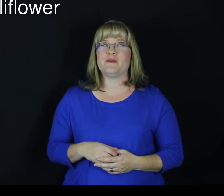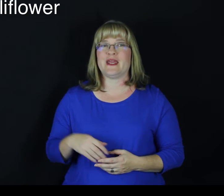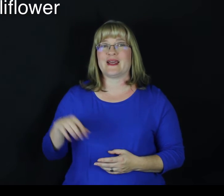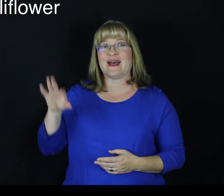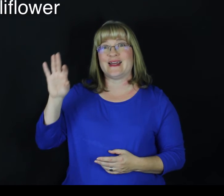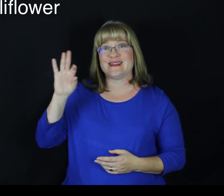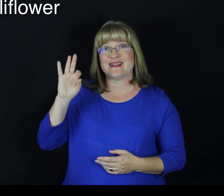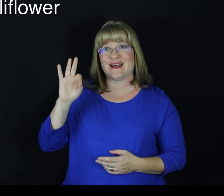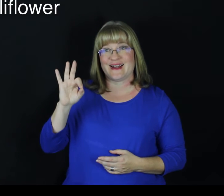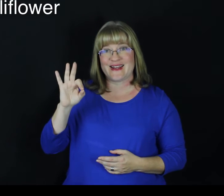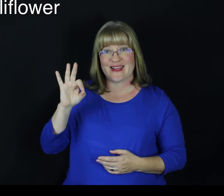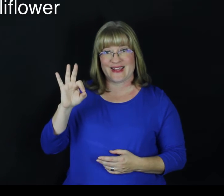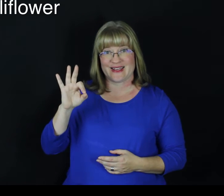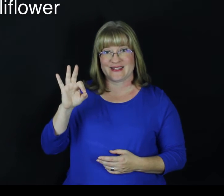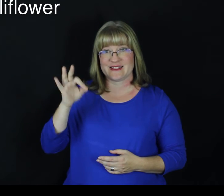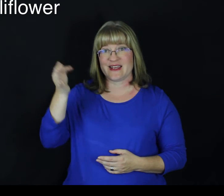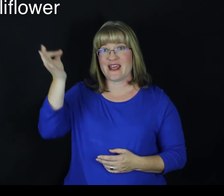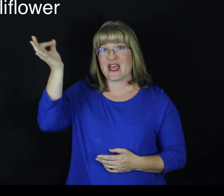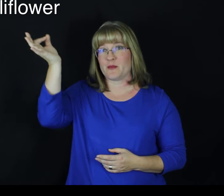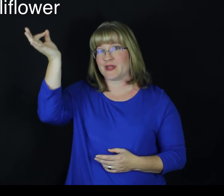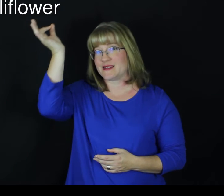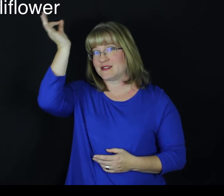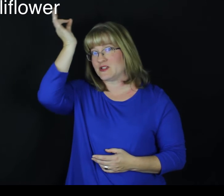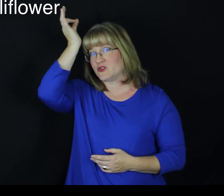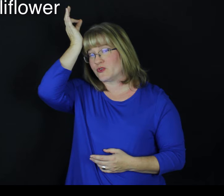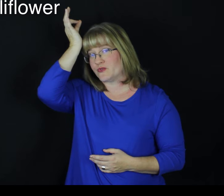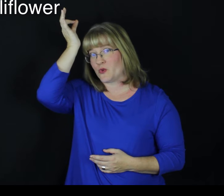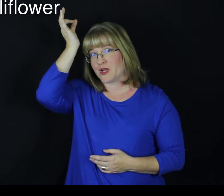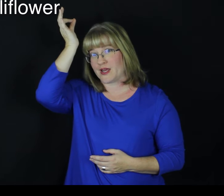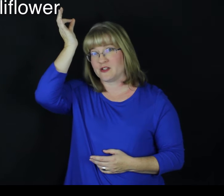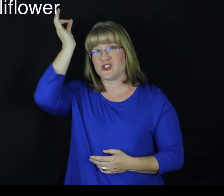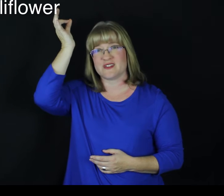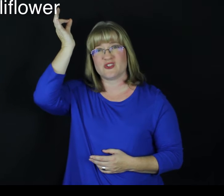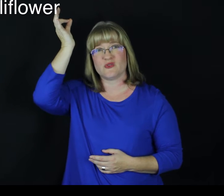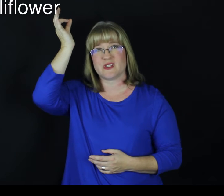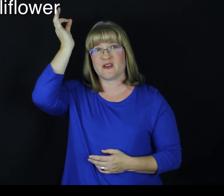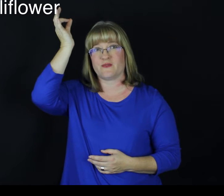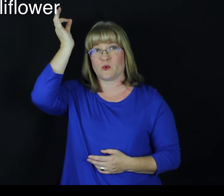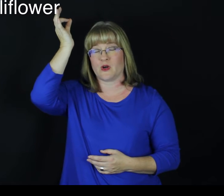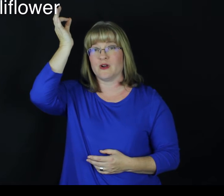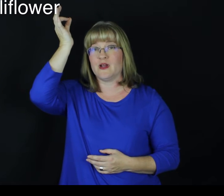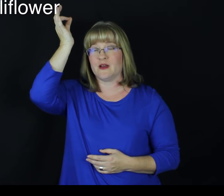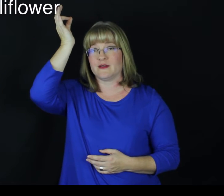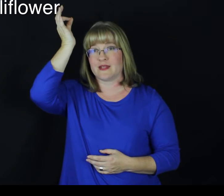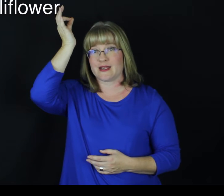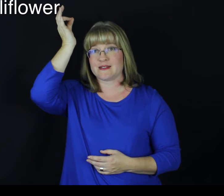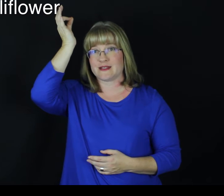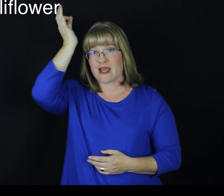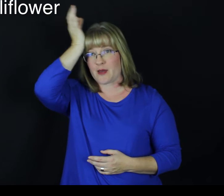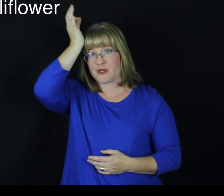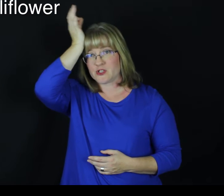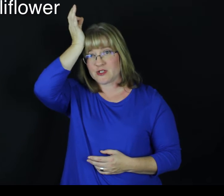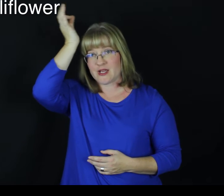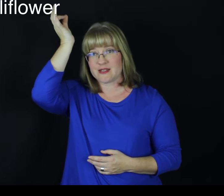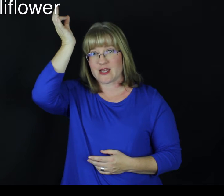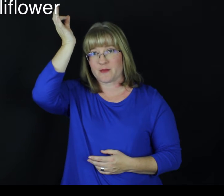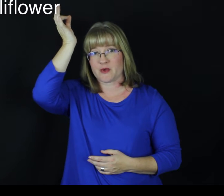make a 9 hand and place it at your forehead, just as you did for lettuce and cabbage, and tap your